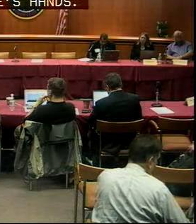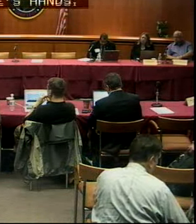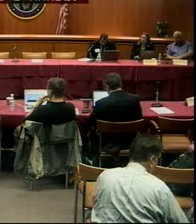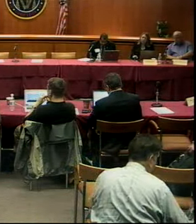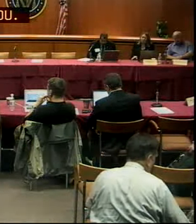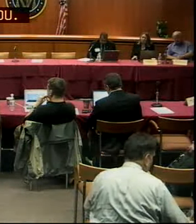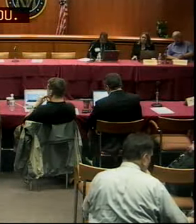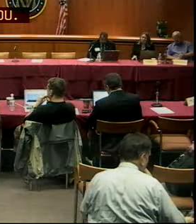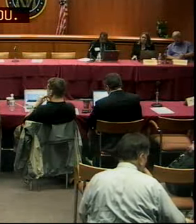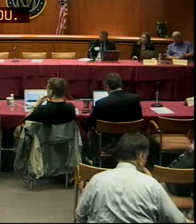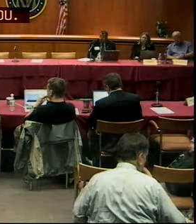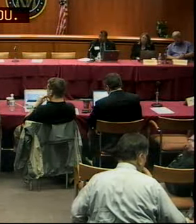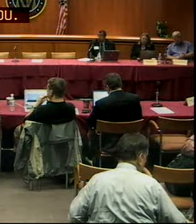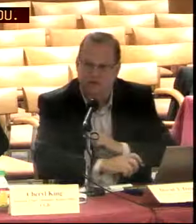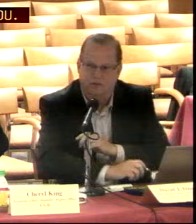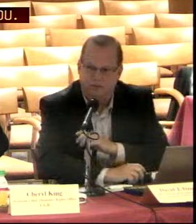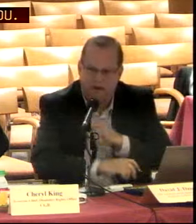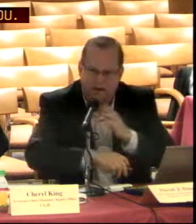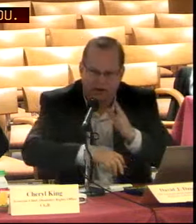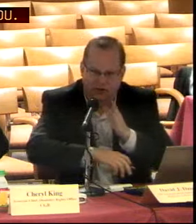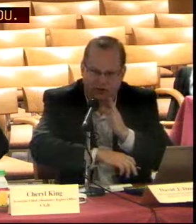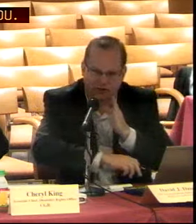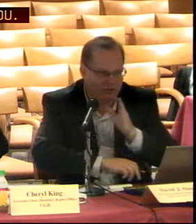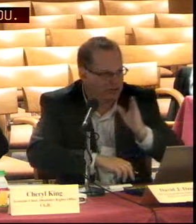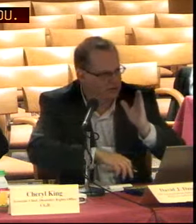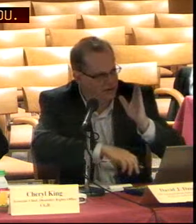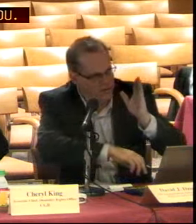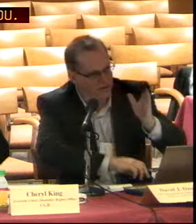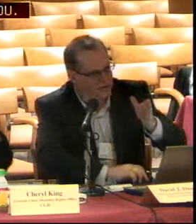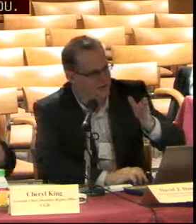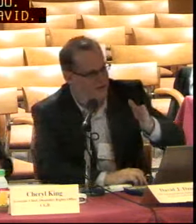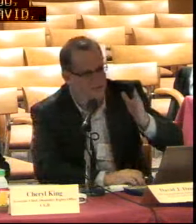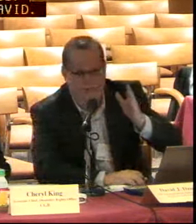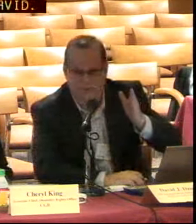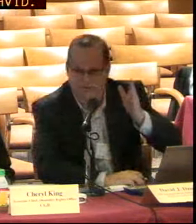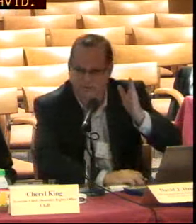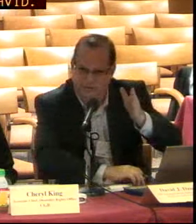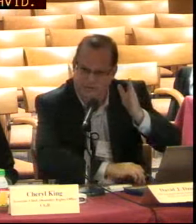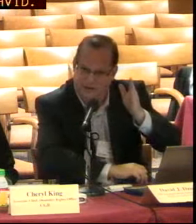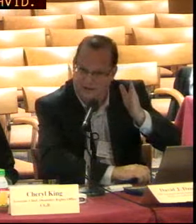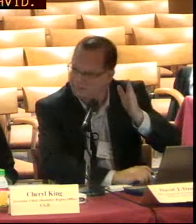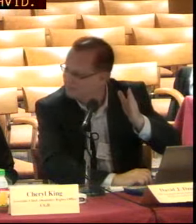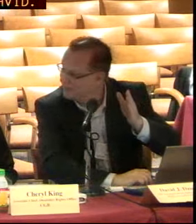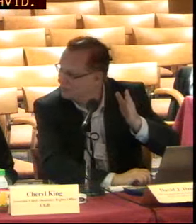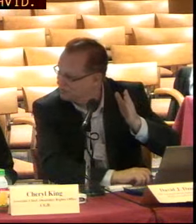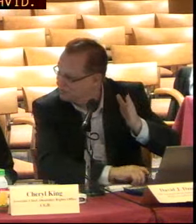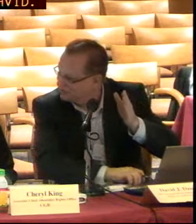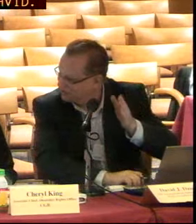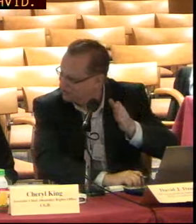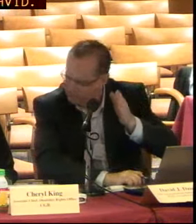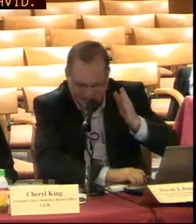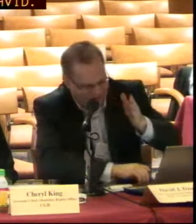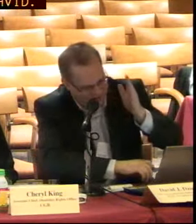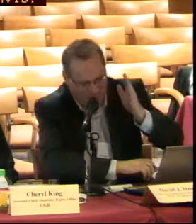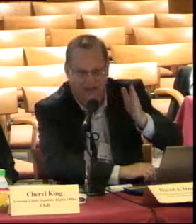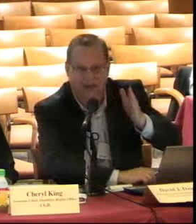this is David, so thank you. So just now we'll go to the next part. I'm just going to try to get through this a little bit, and again, I